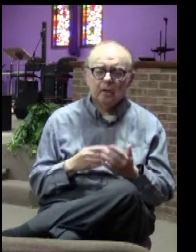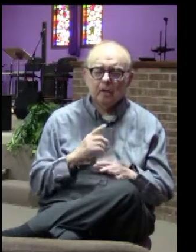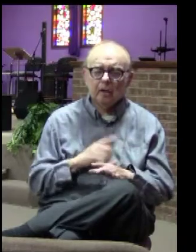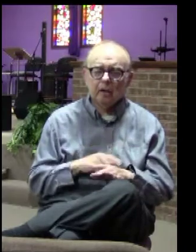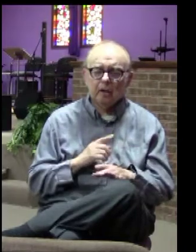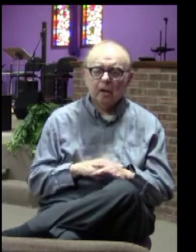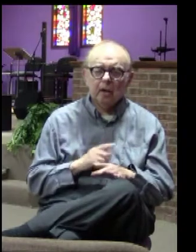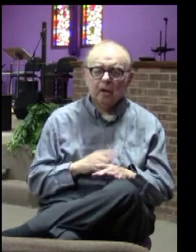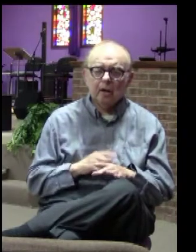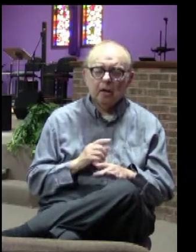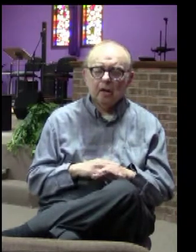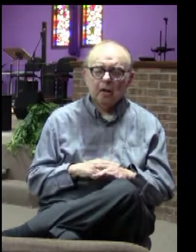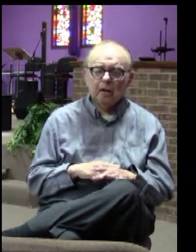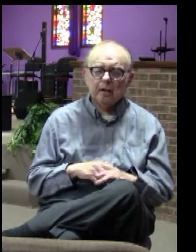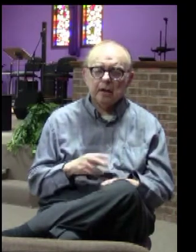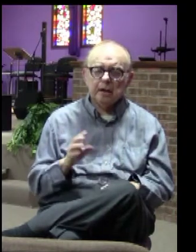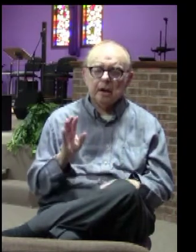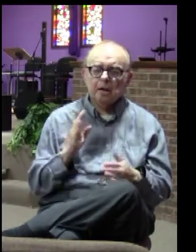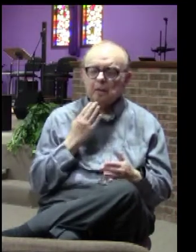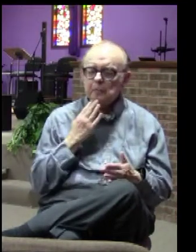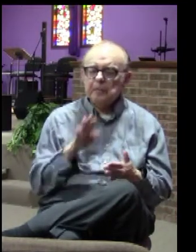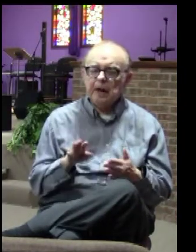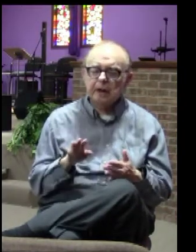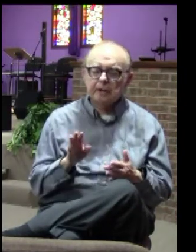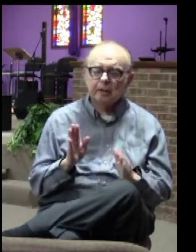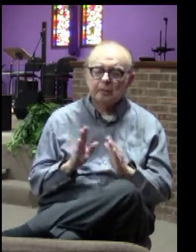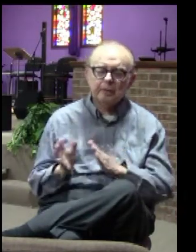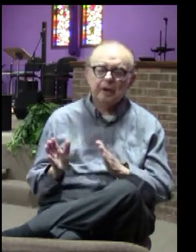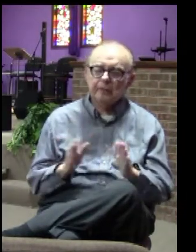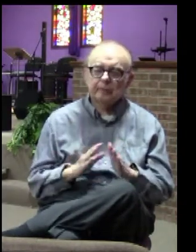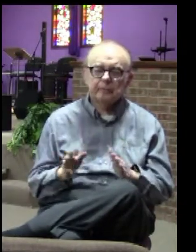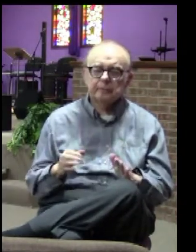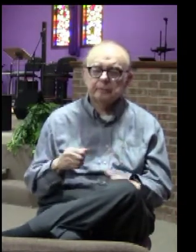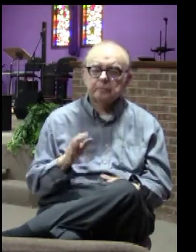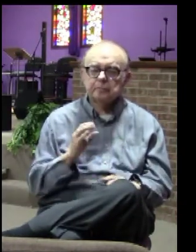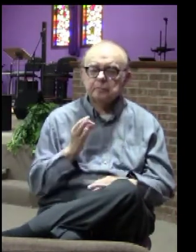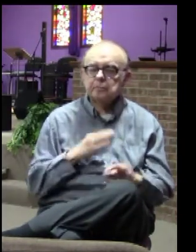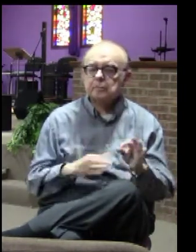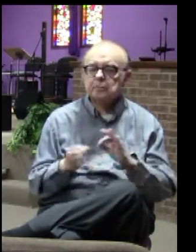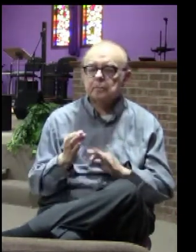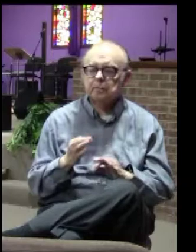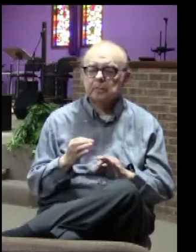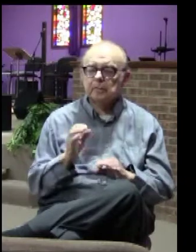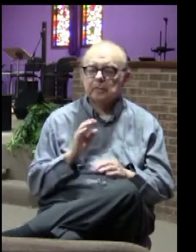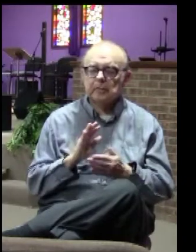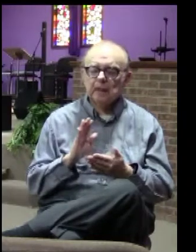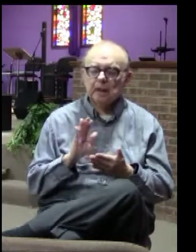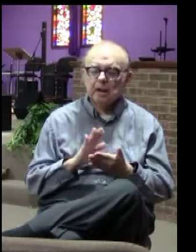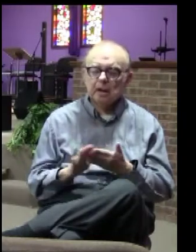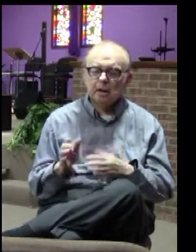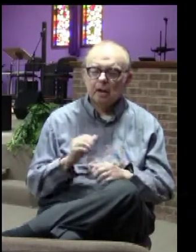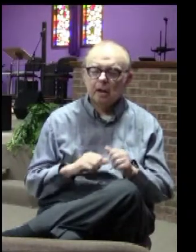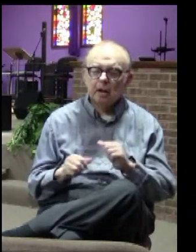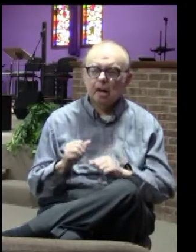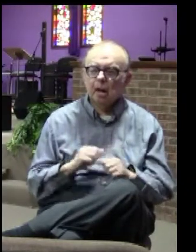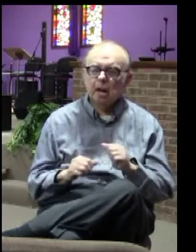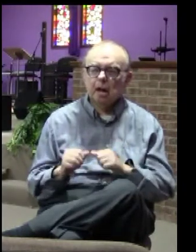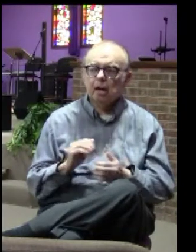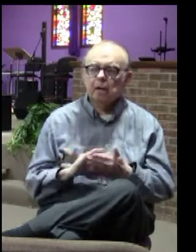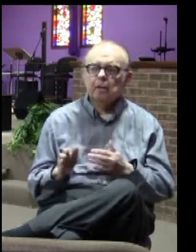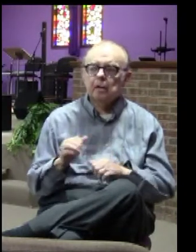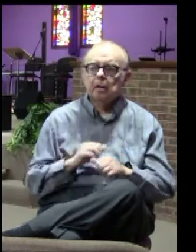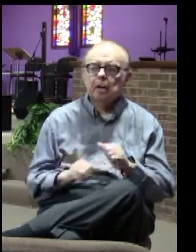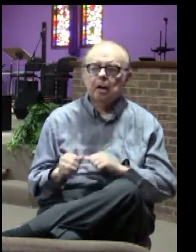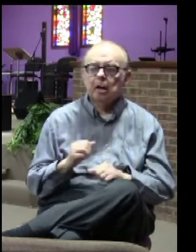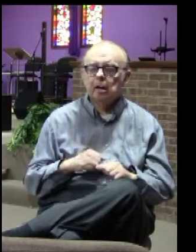of evil behavior. Here's what he says. Instead, be kind to each other, tenderhearted, forgiving